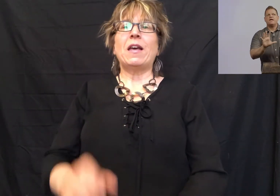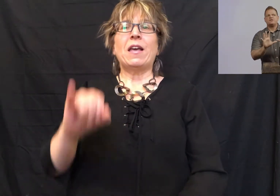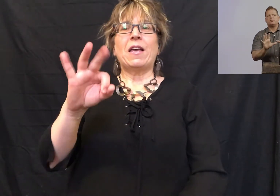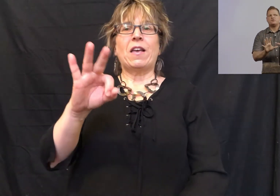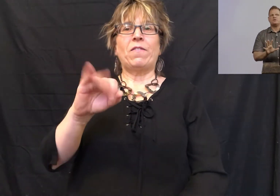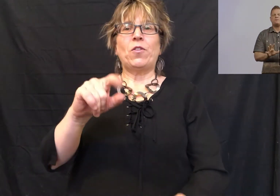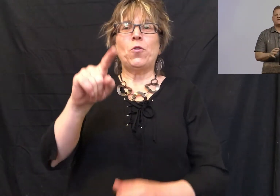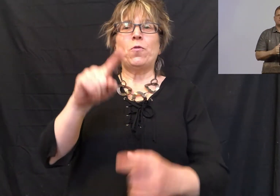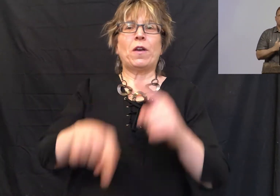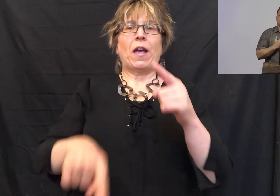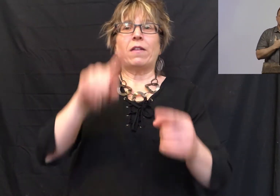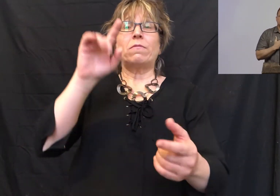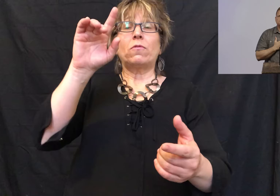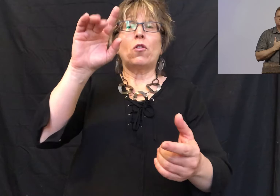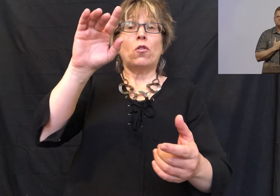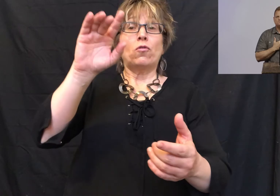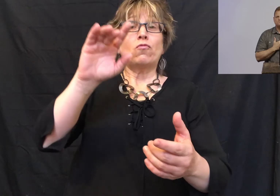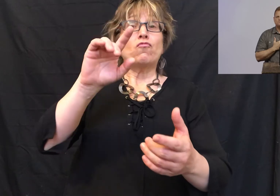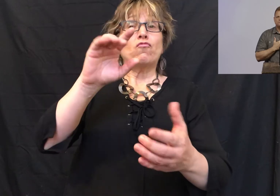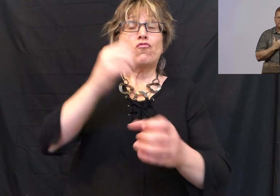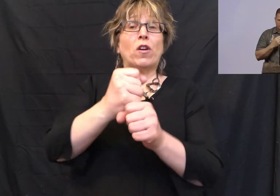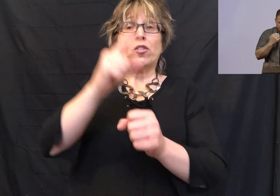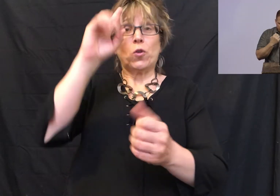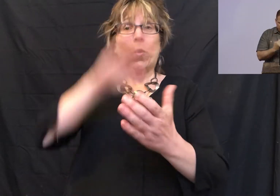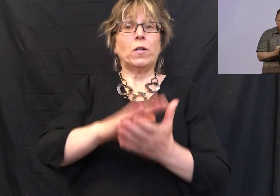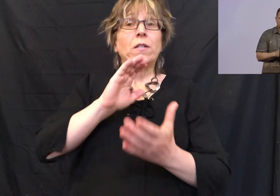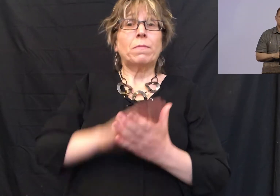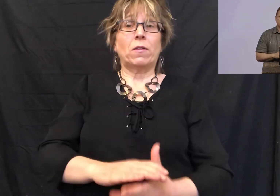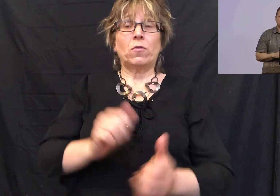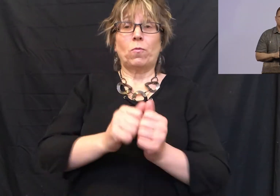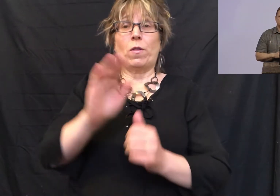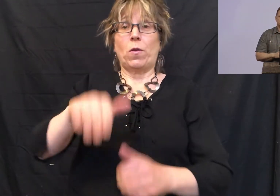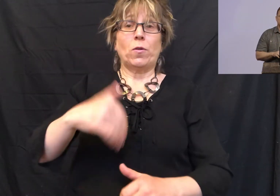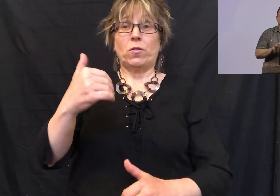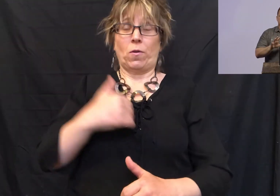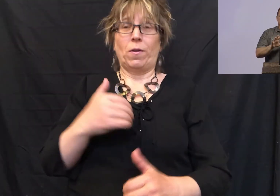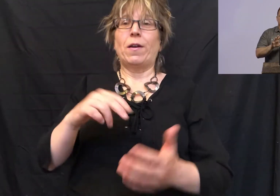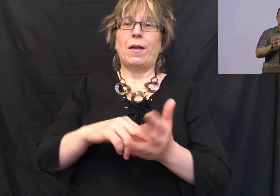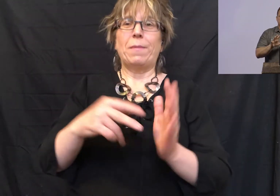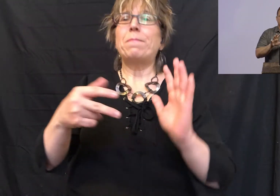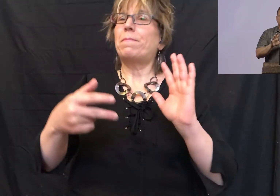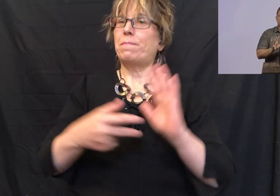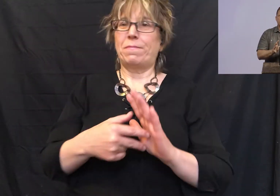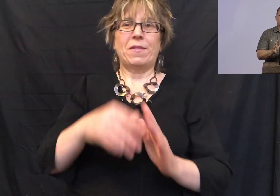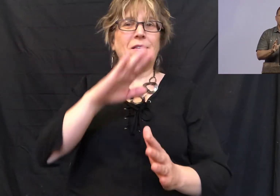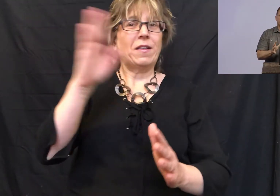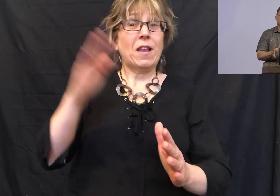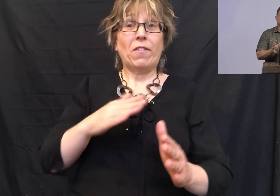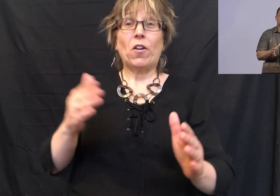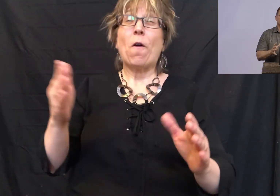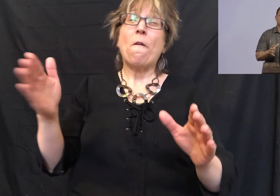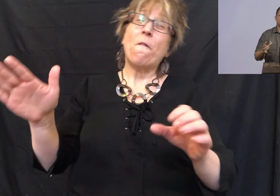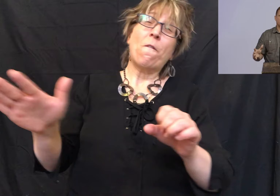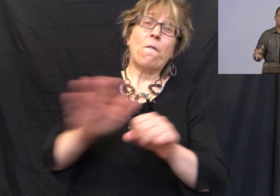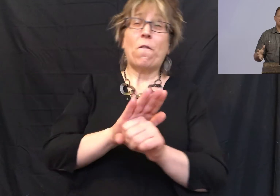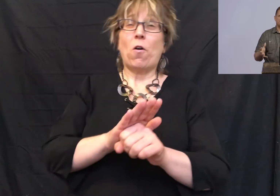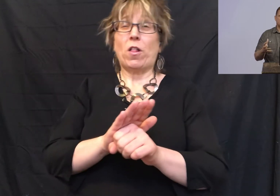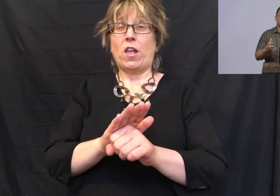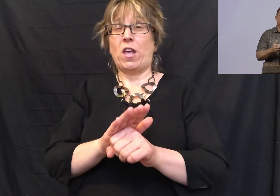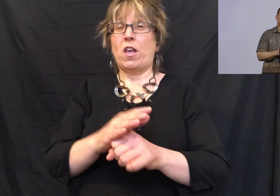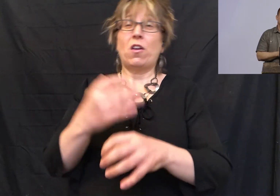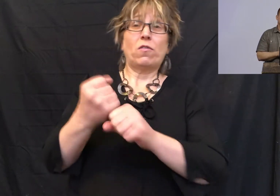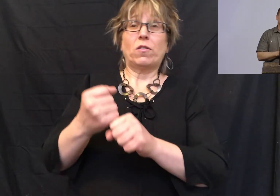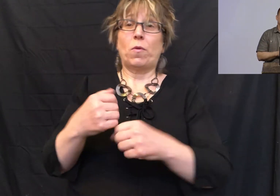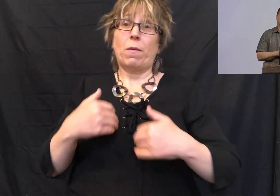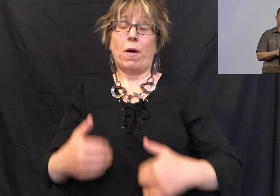If you can't trust your spouse with your soul, with what's really going on inside of you, you'll never be able to fully trust them with your body. And if you